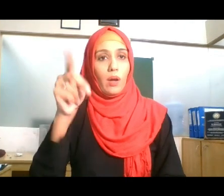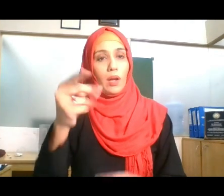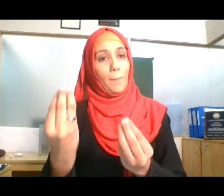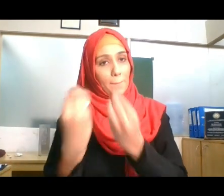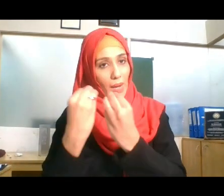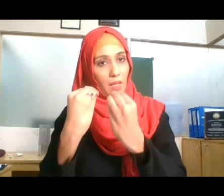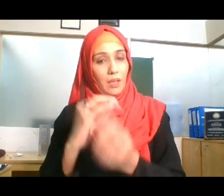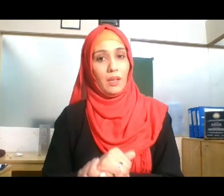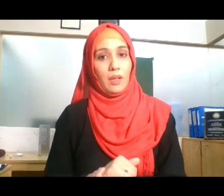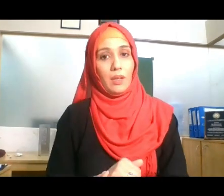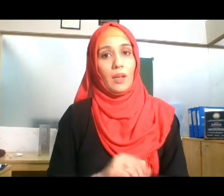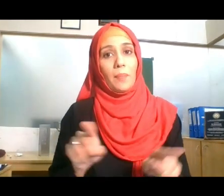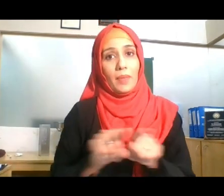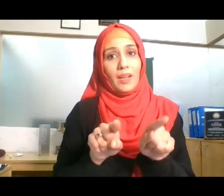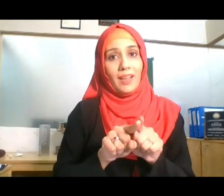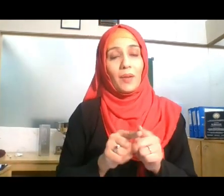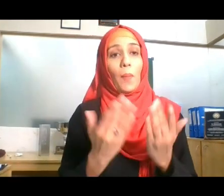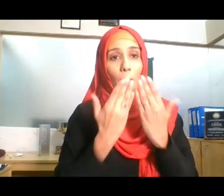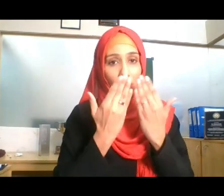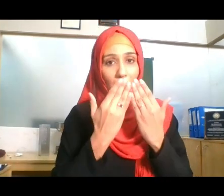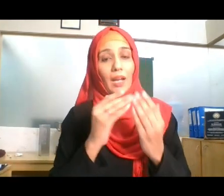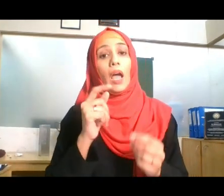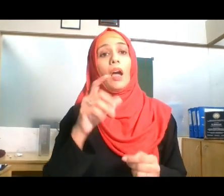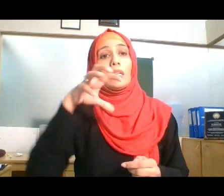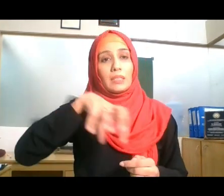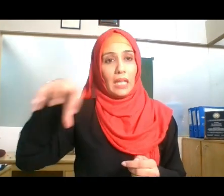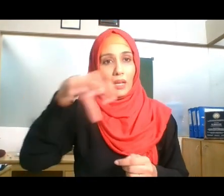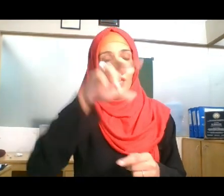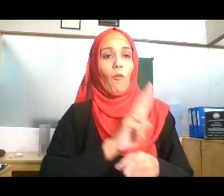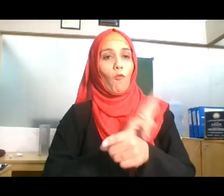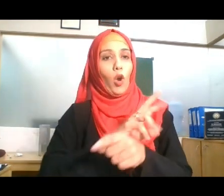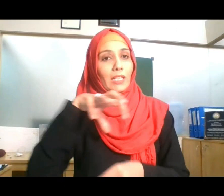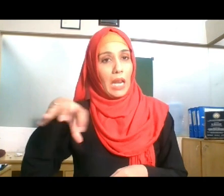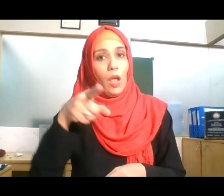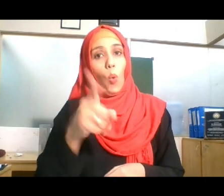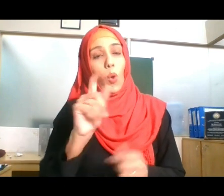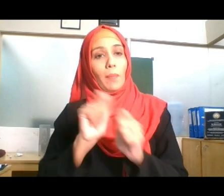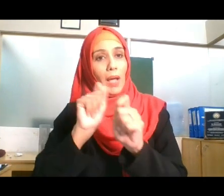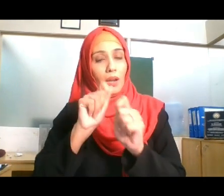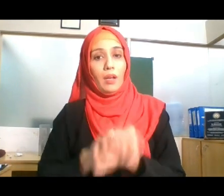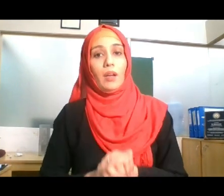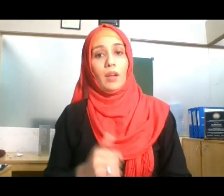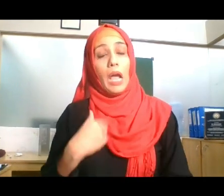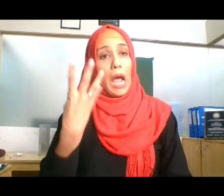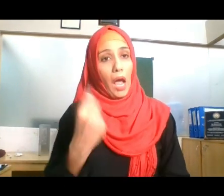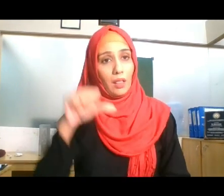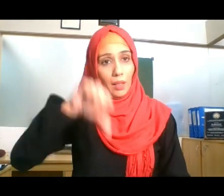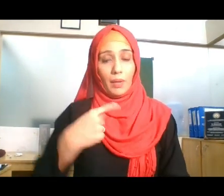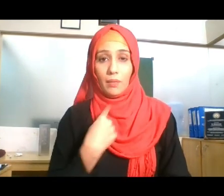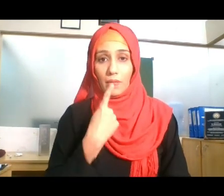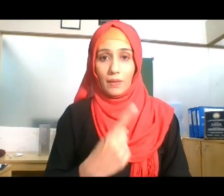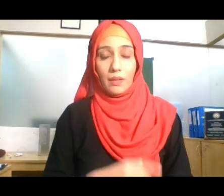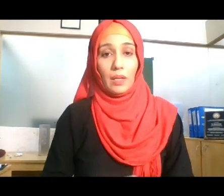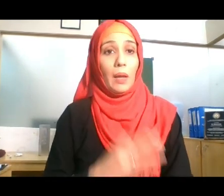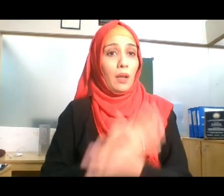are having a certain education centers and vocational centers. In the end, I would like to that